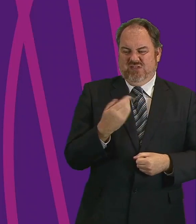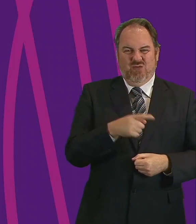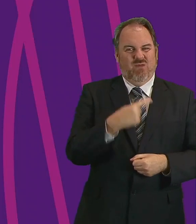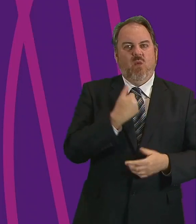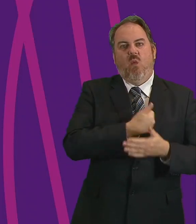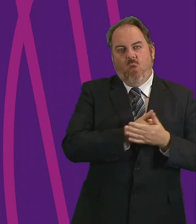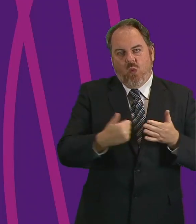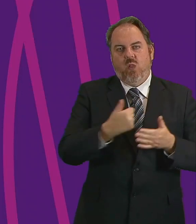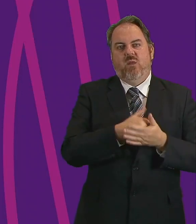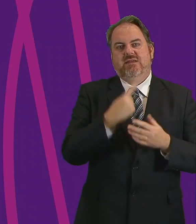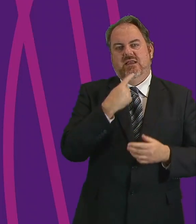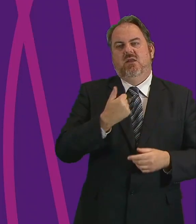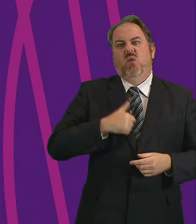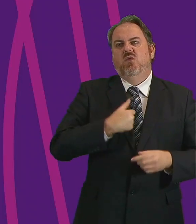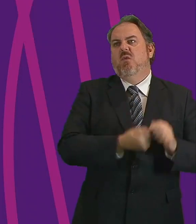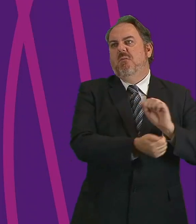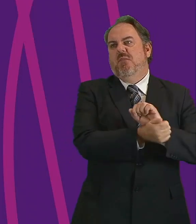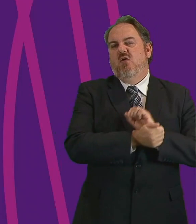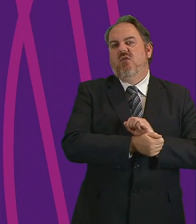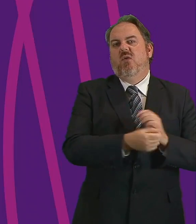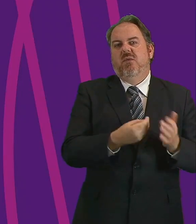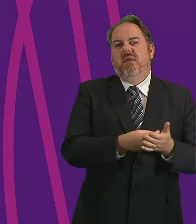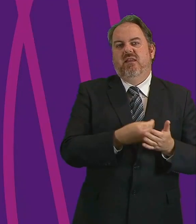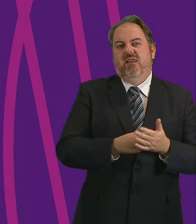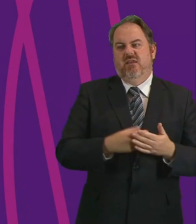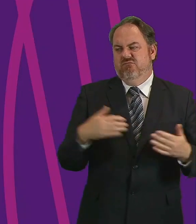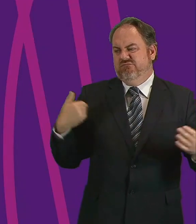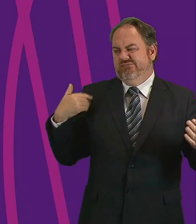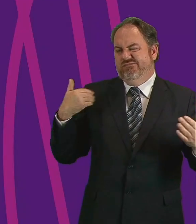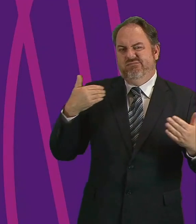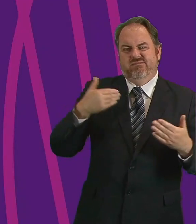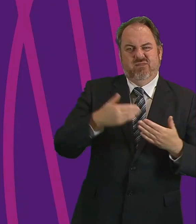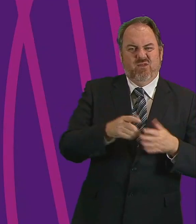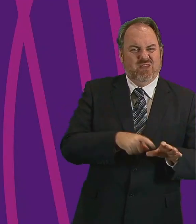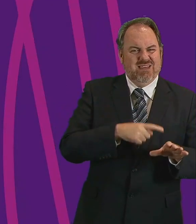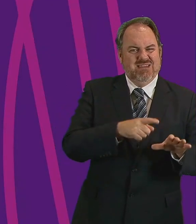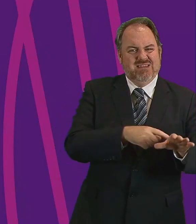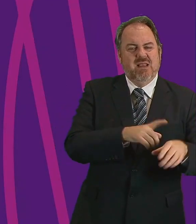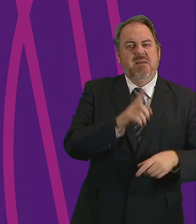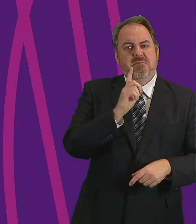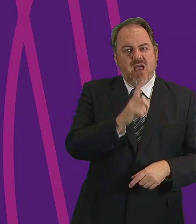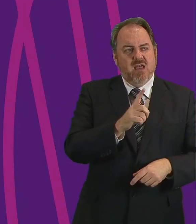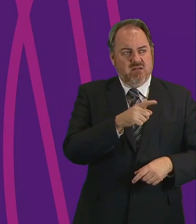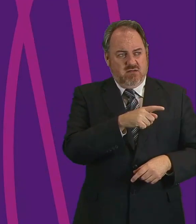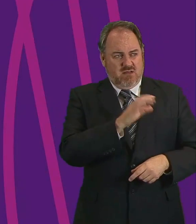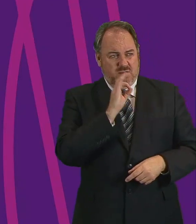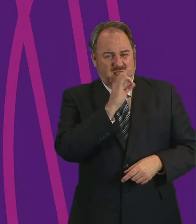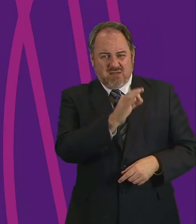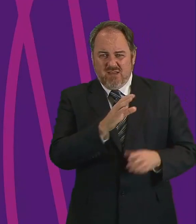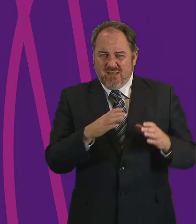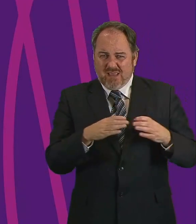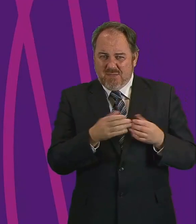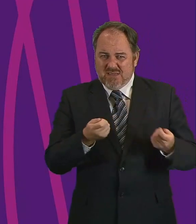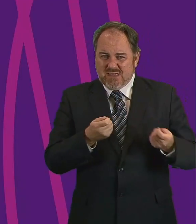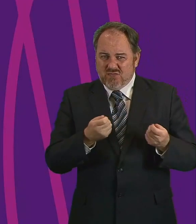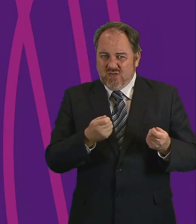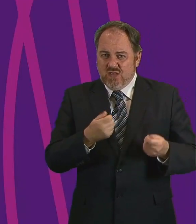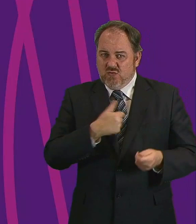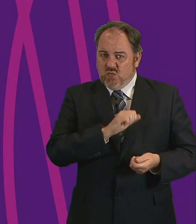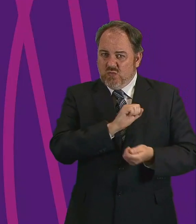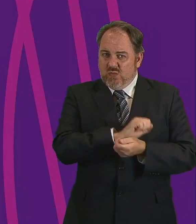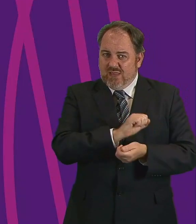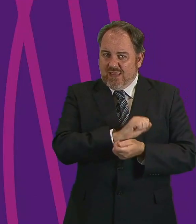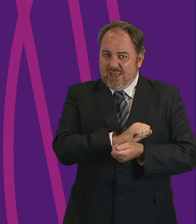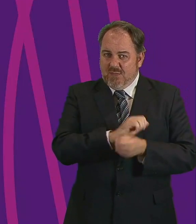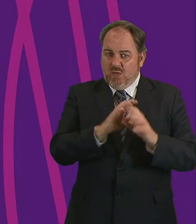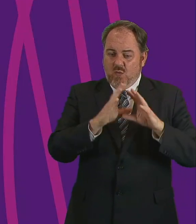I am still waiting for an answer, and I did ask this question last week, as to whether the Cabinet Secretary is suggesting that she wishes to keep all the current